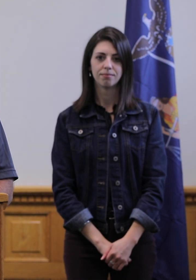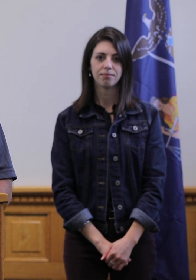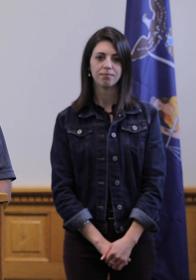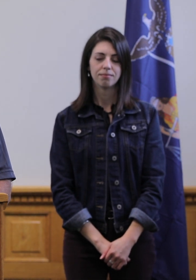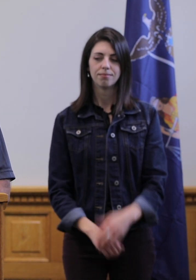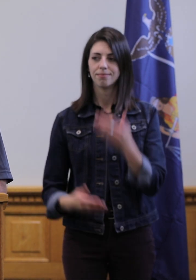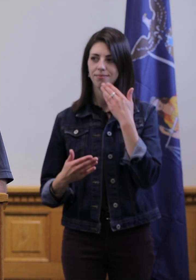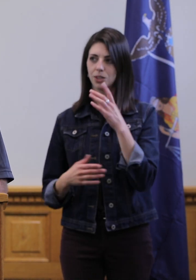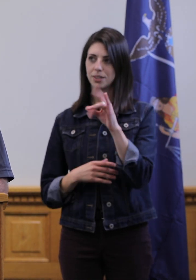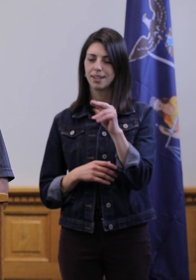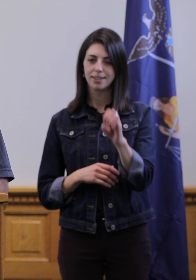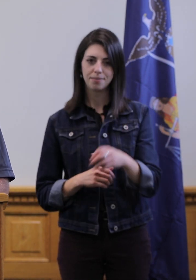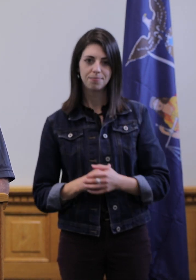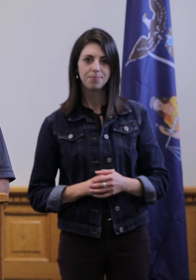Thank you, Diane.